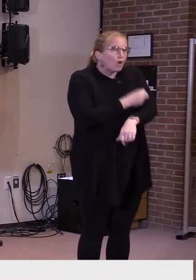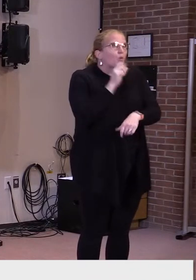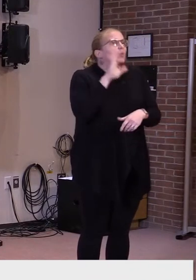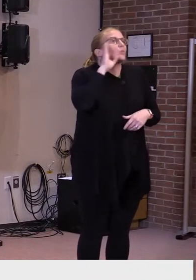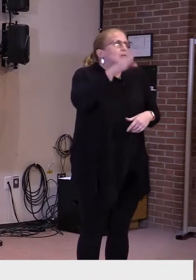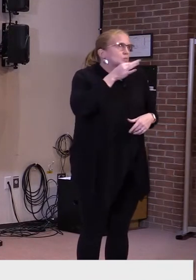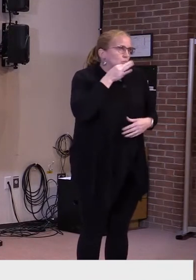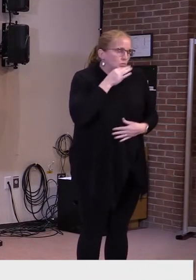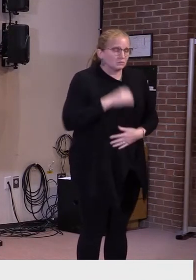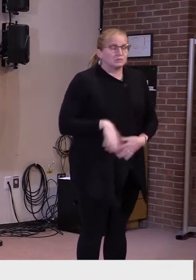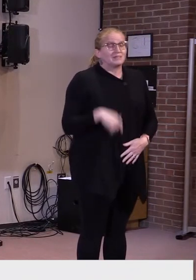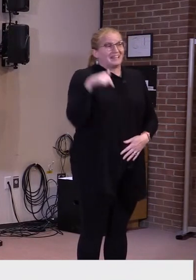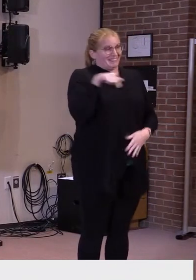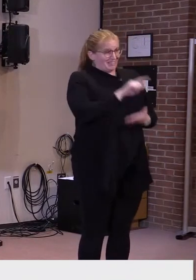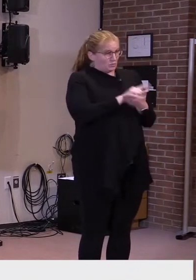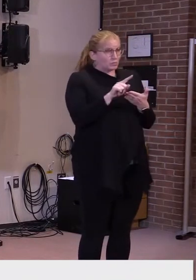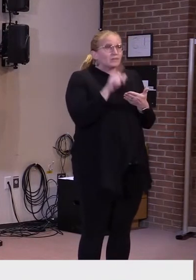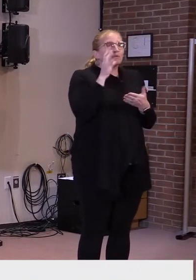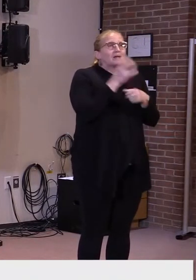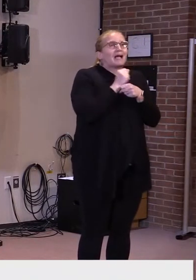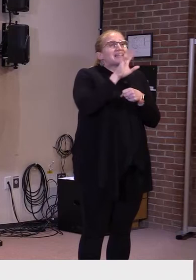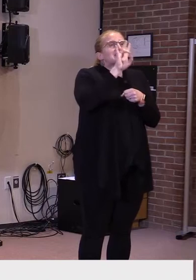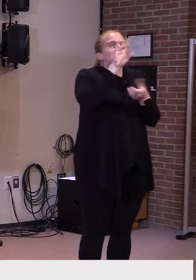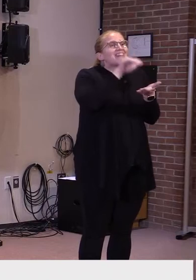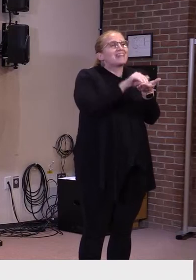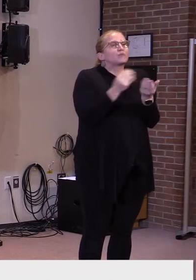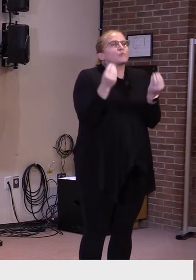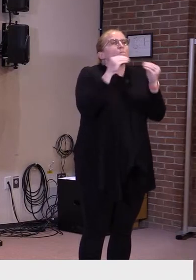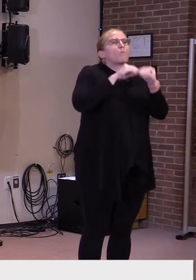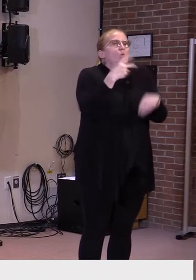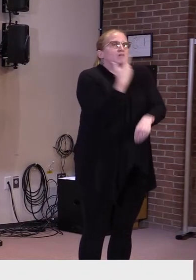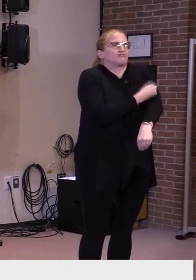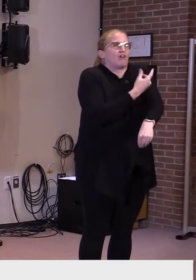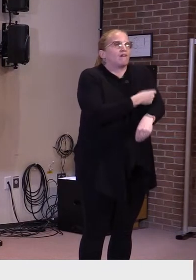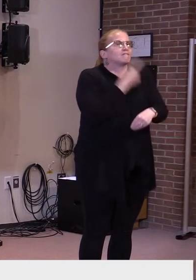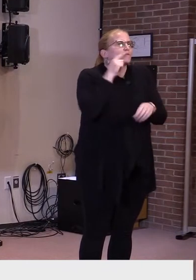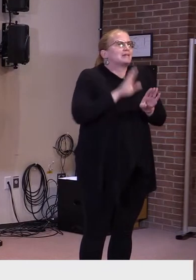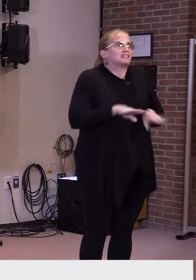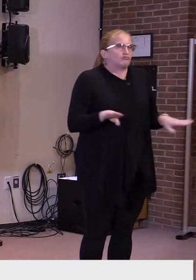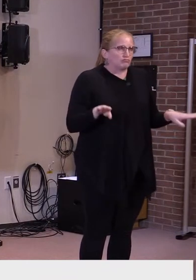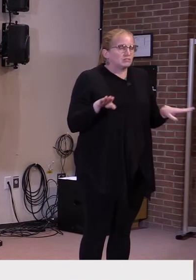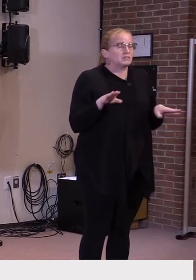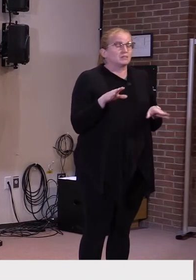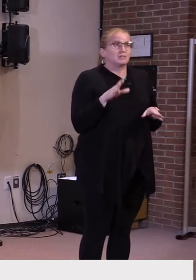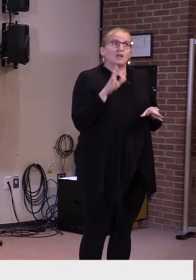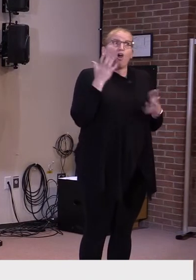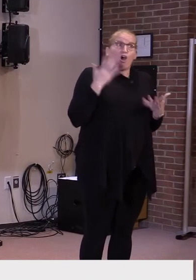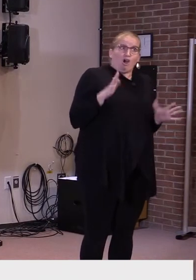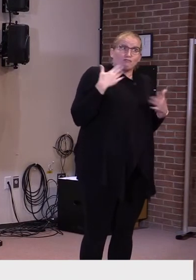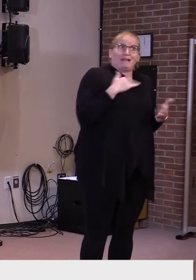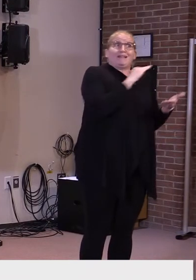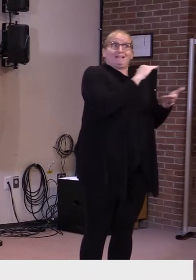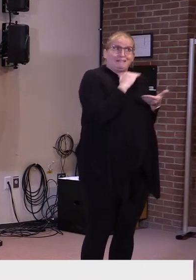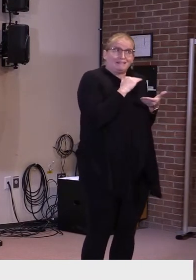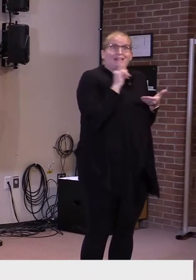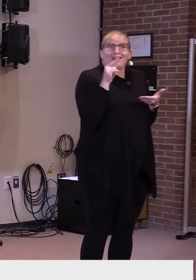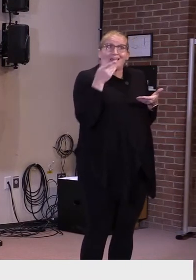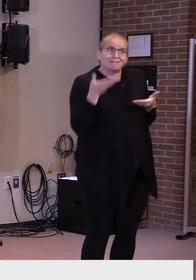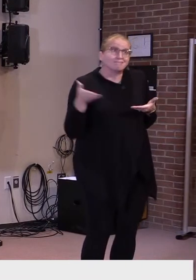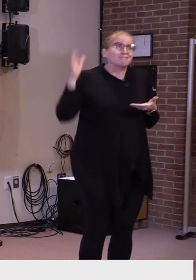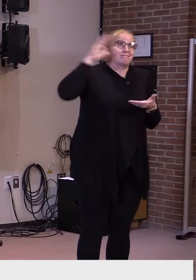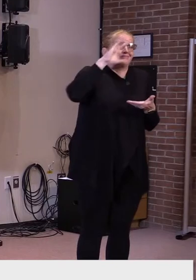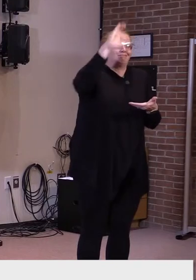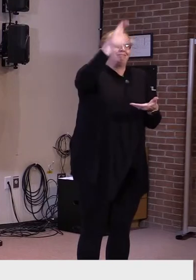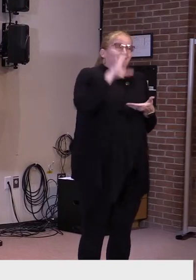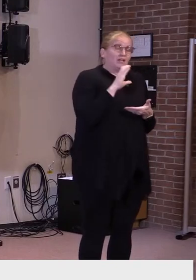Vermont received 7,000 additional doses of pediatric vaccine above what was originally allocated. That